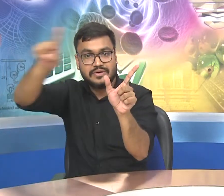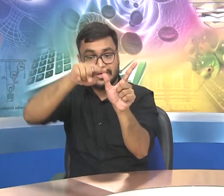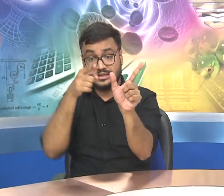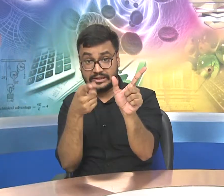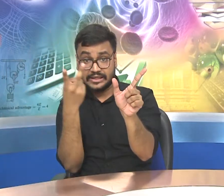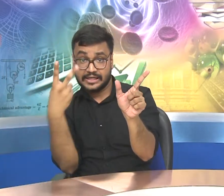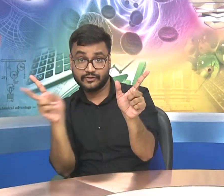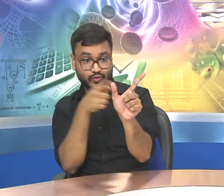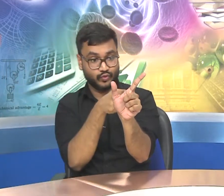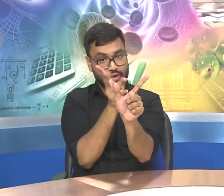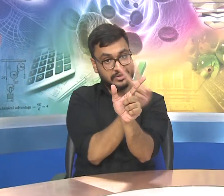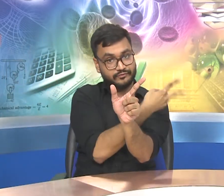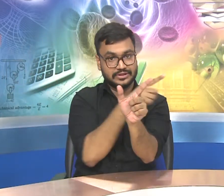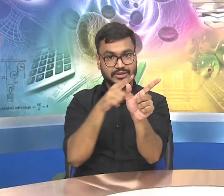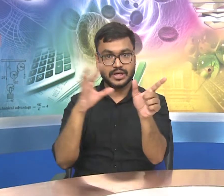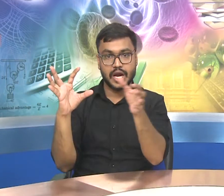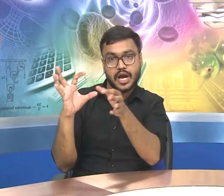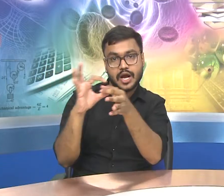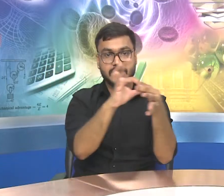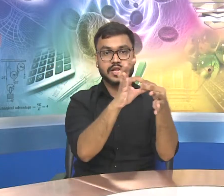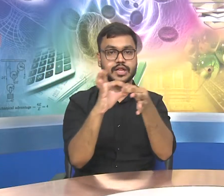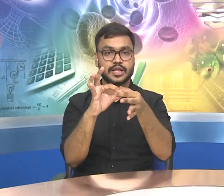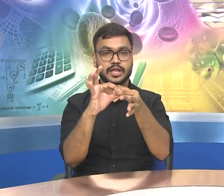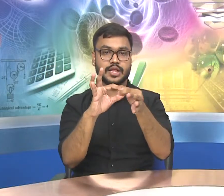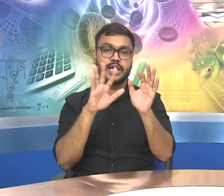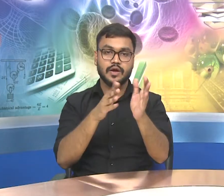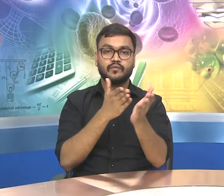These two types of food chains are